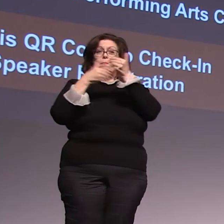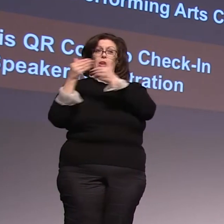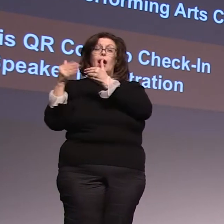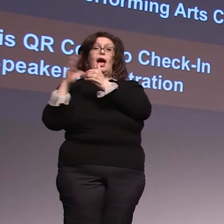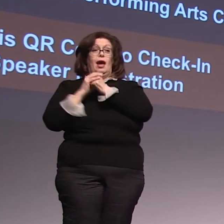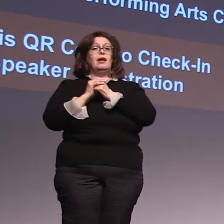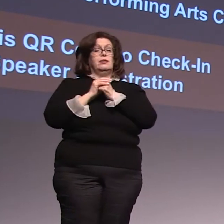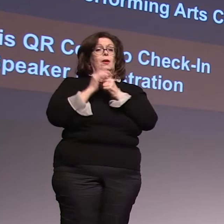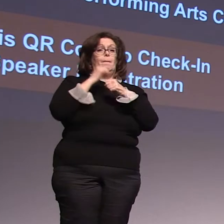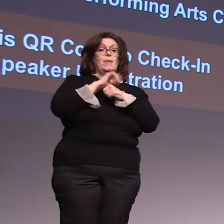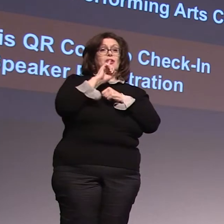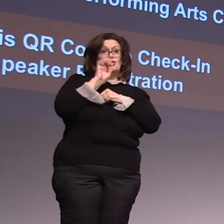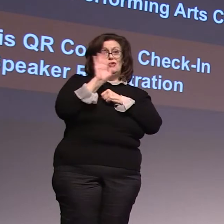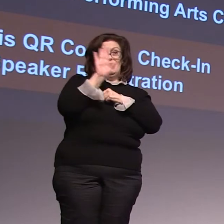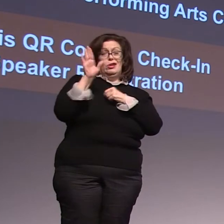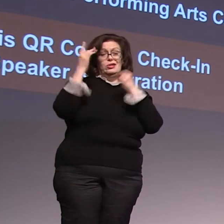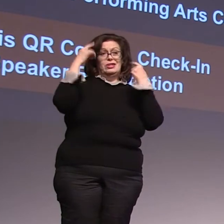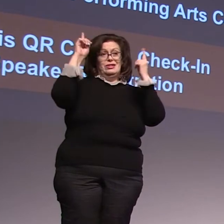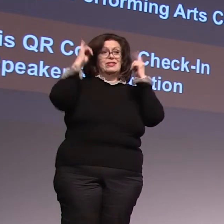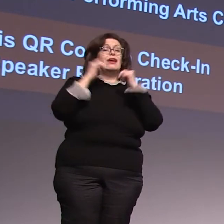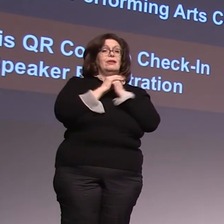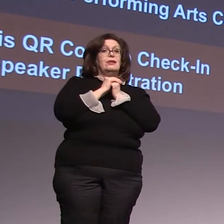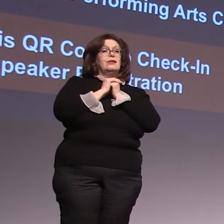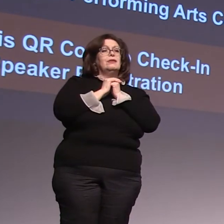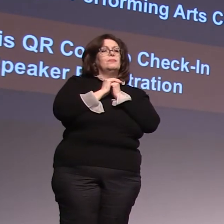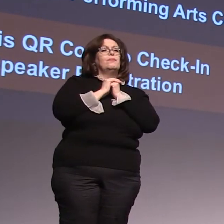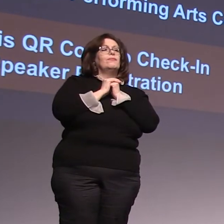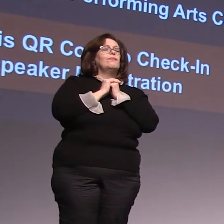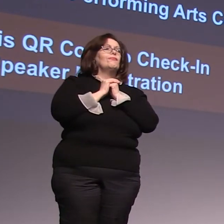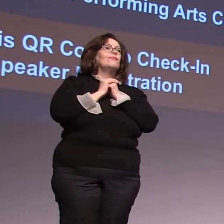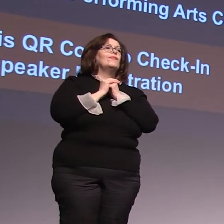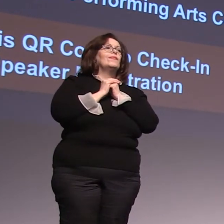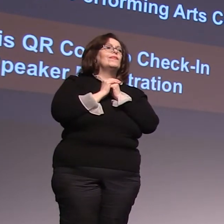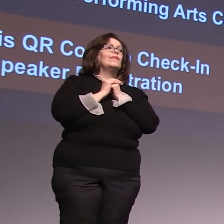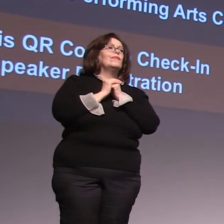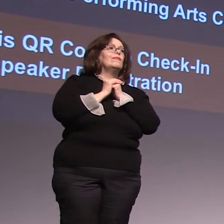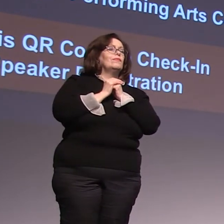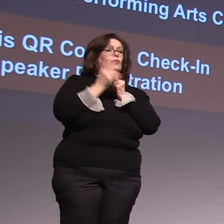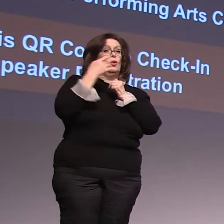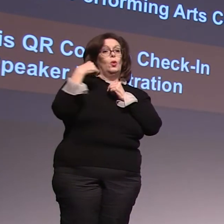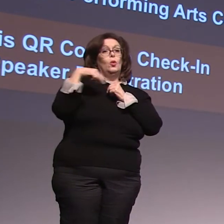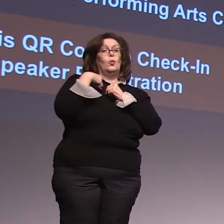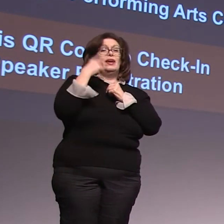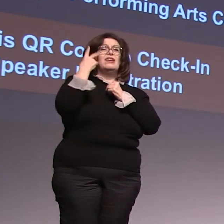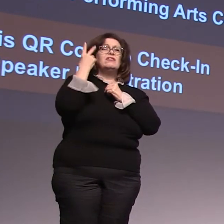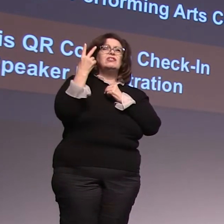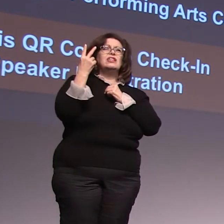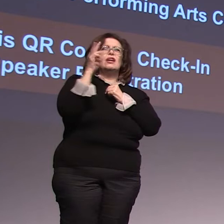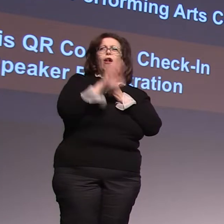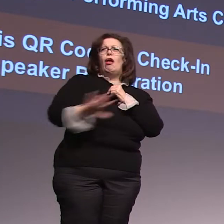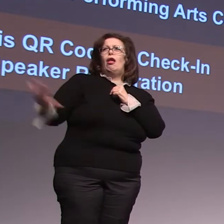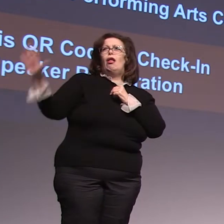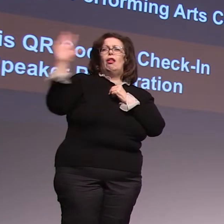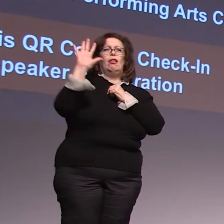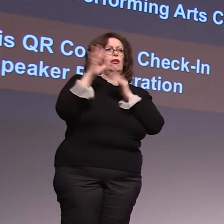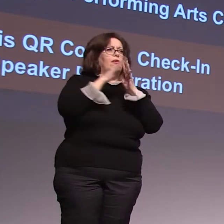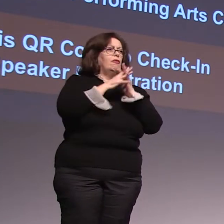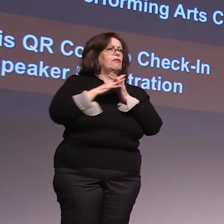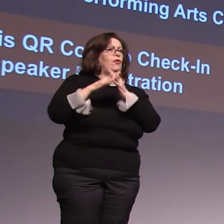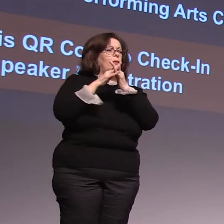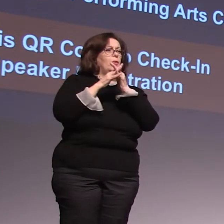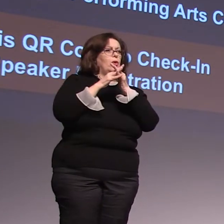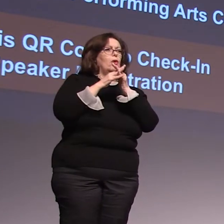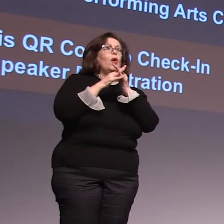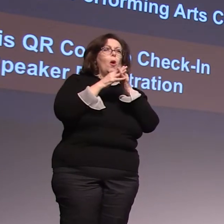achieve those dreams, and then collectively creates that district budget. What we have seen across the country is that almost every